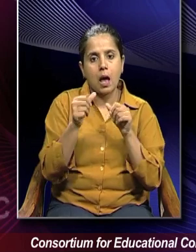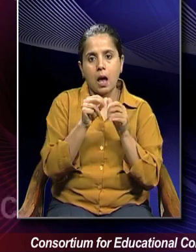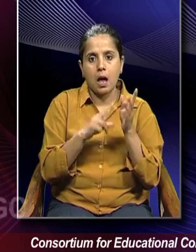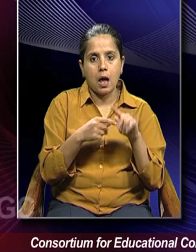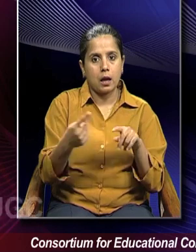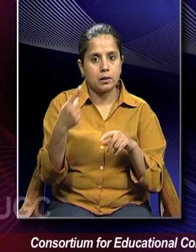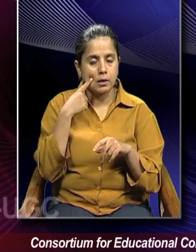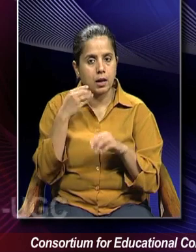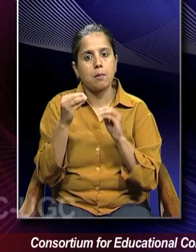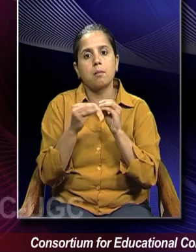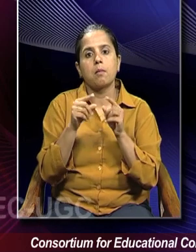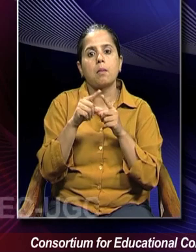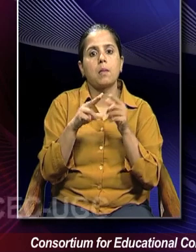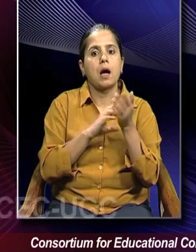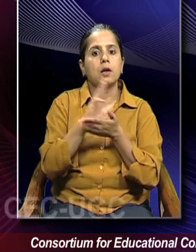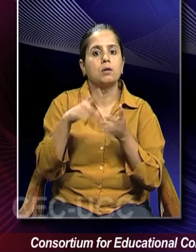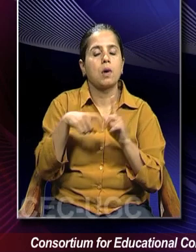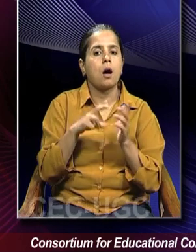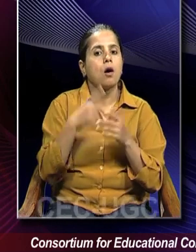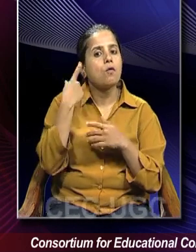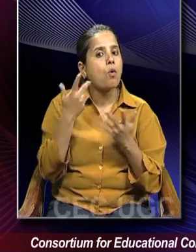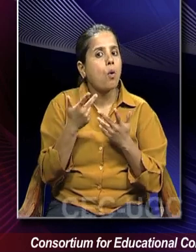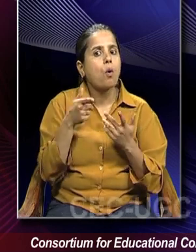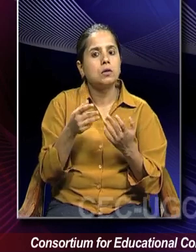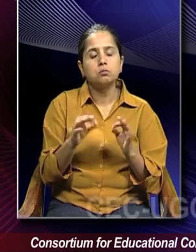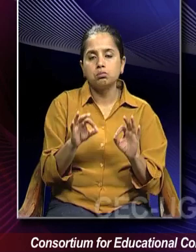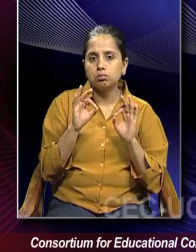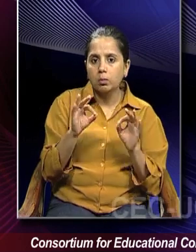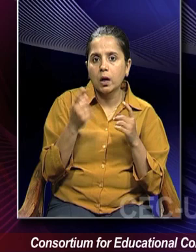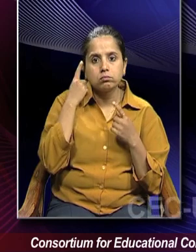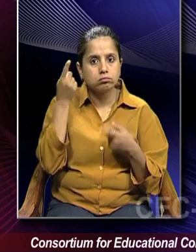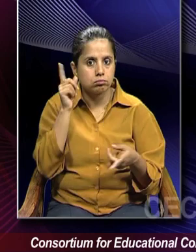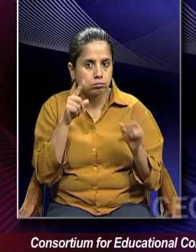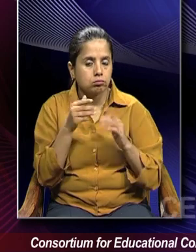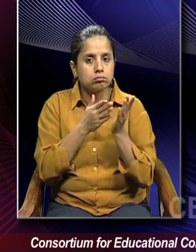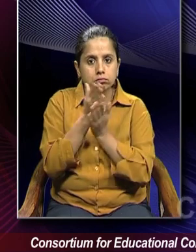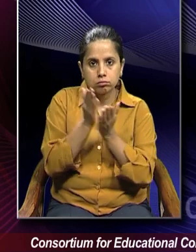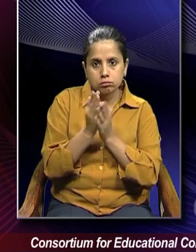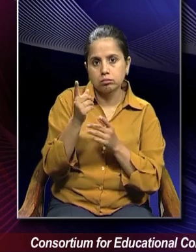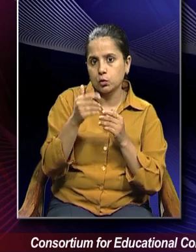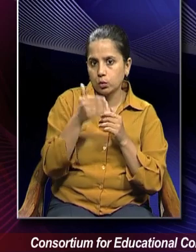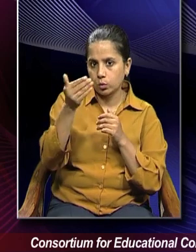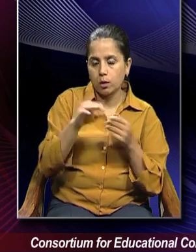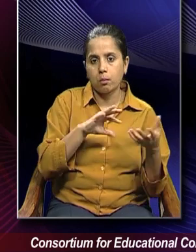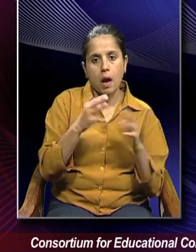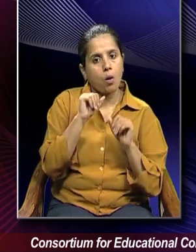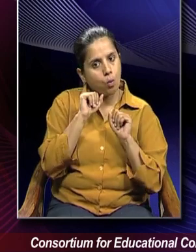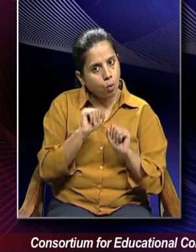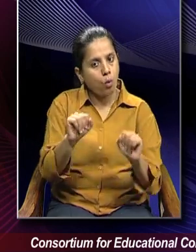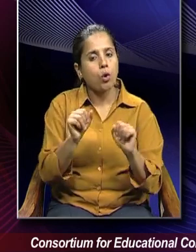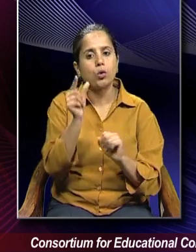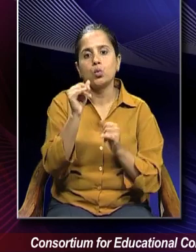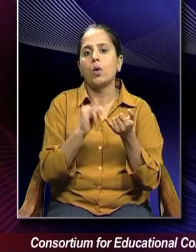anti-benchmarking? Anti-benchmarking for creating unique strategic positions. That is, you are going to create your own